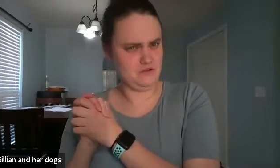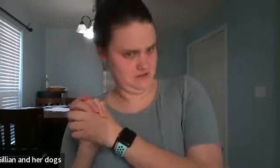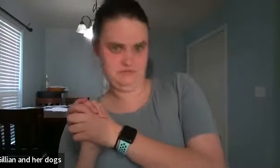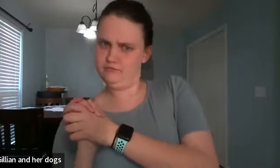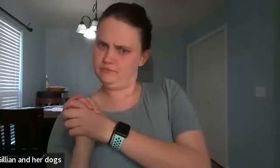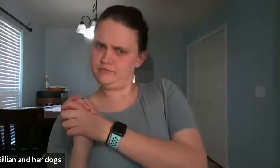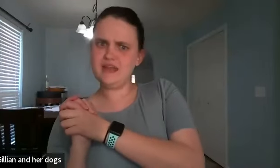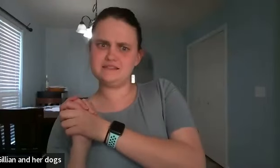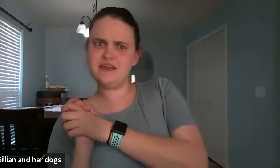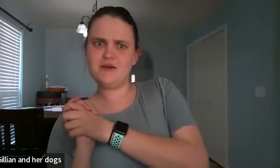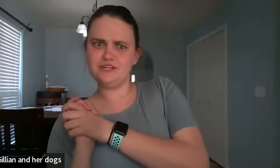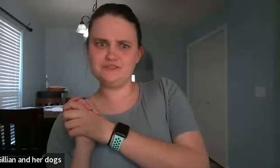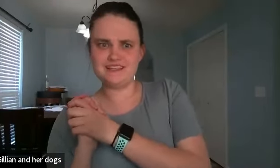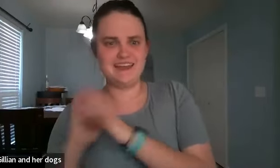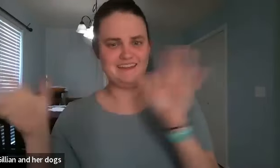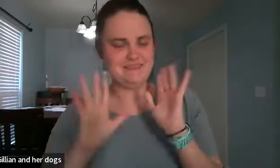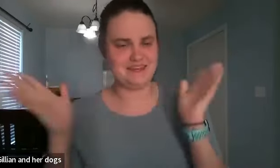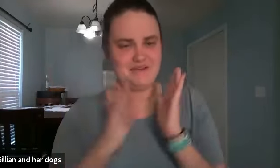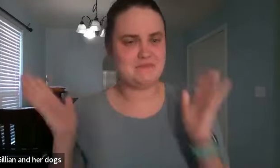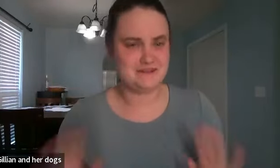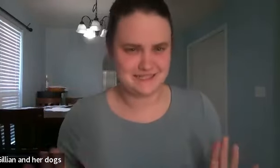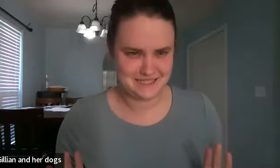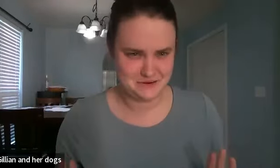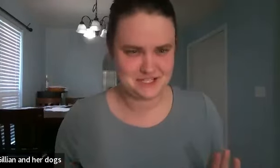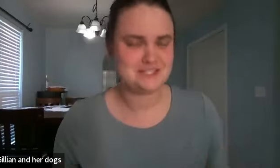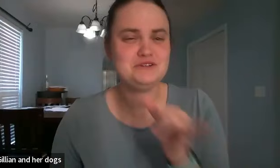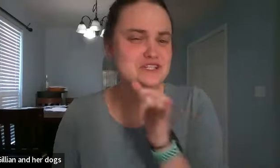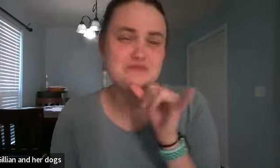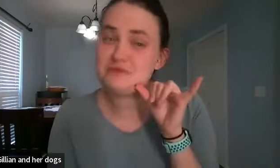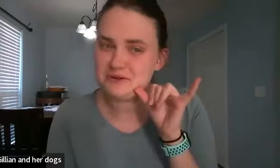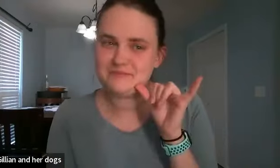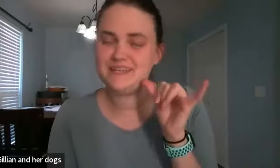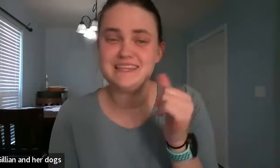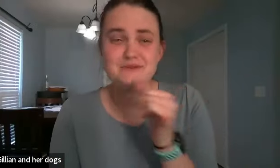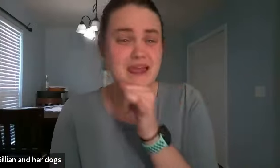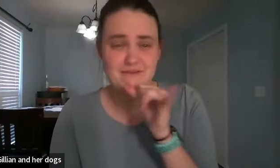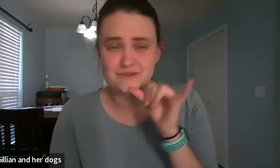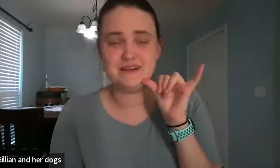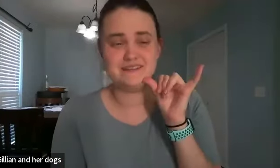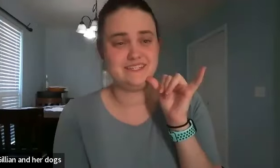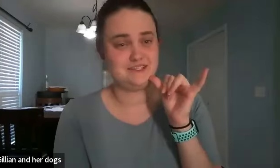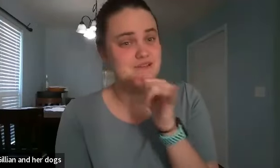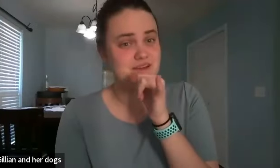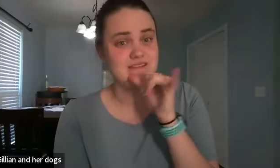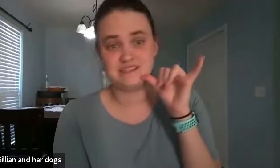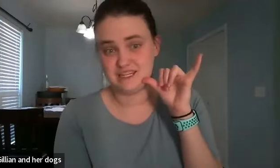like, that is not what you said, and then have an embarrassing situation. So we'll just do rude because that's what everyone I see does. It says